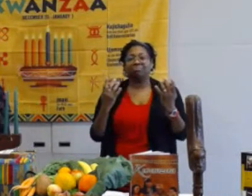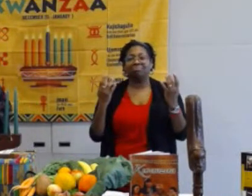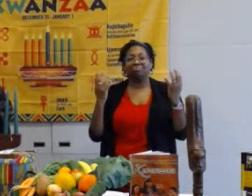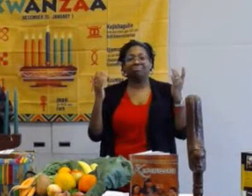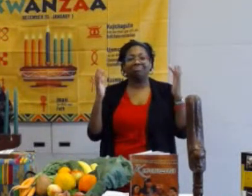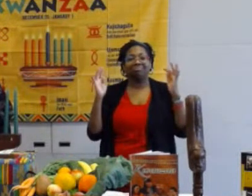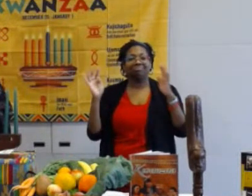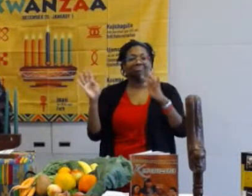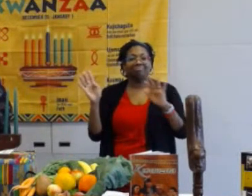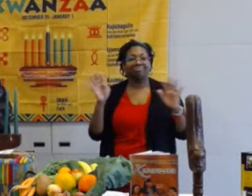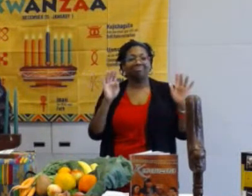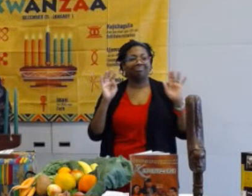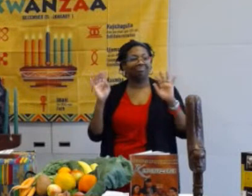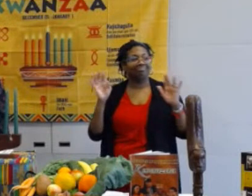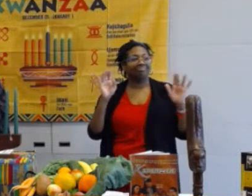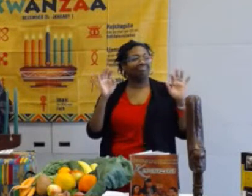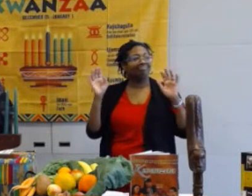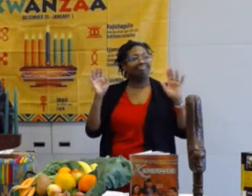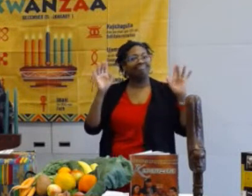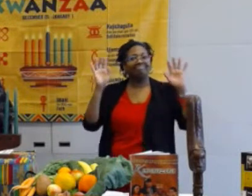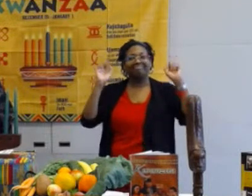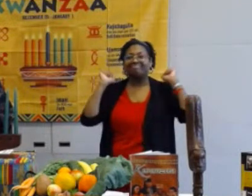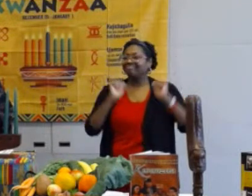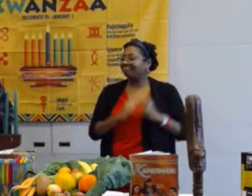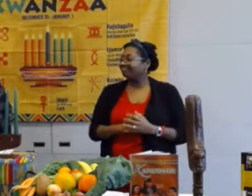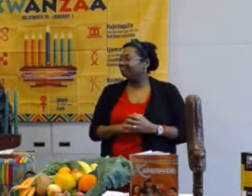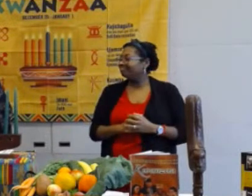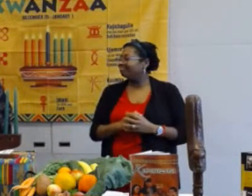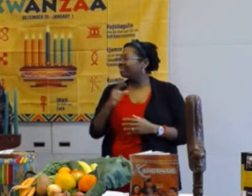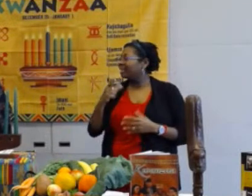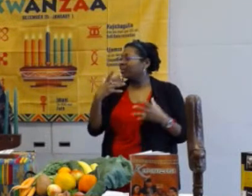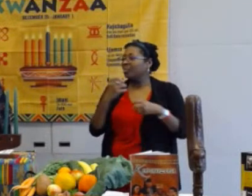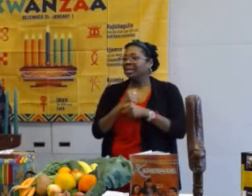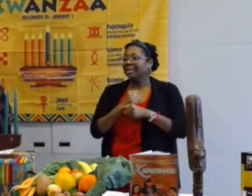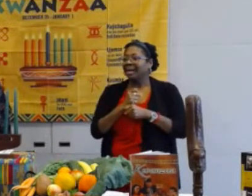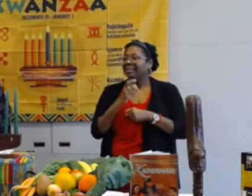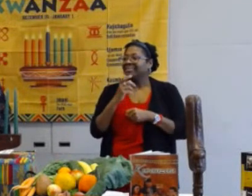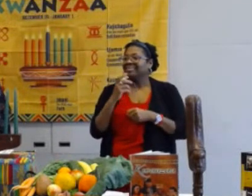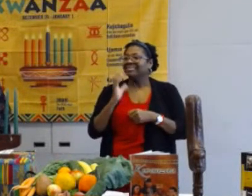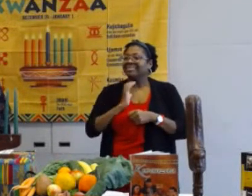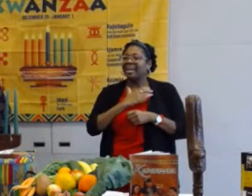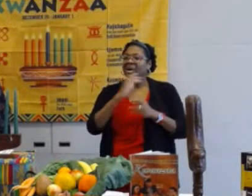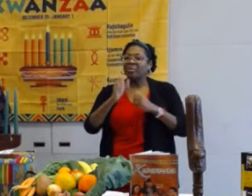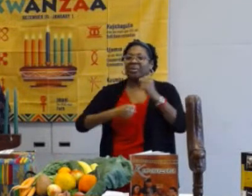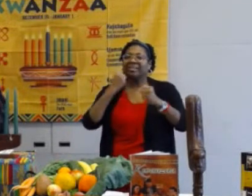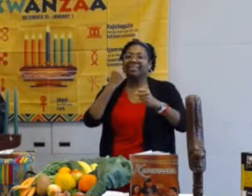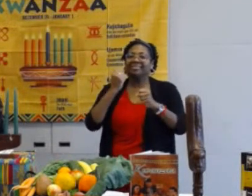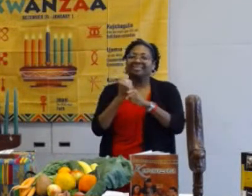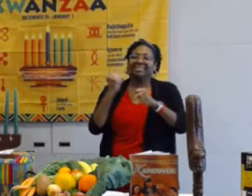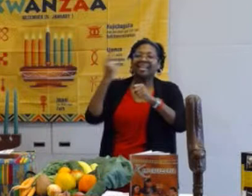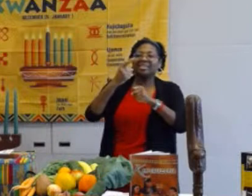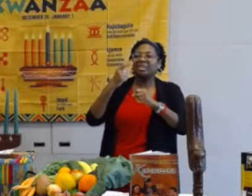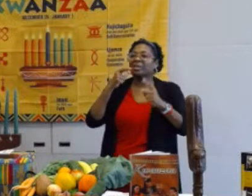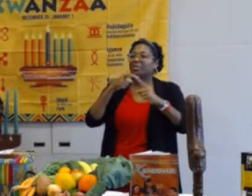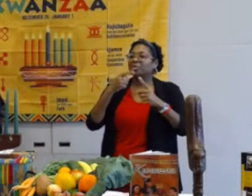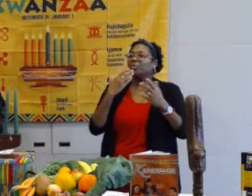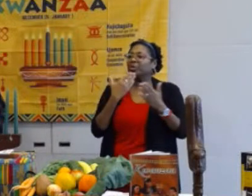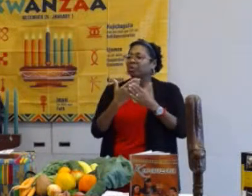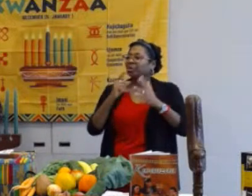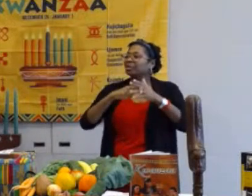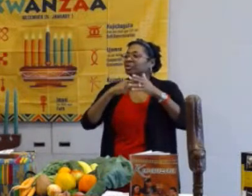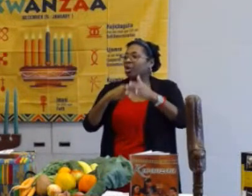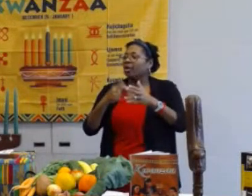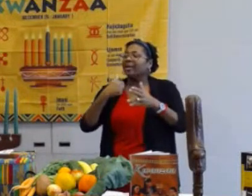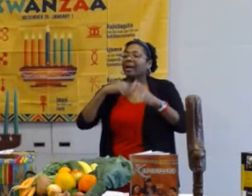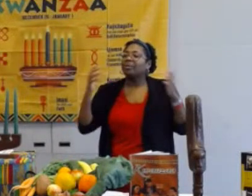are glowing, and we've gotten that year off to a great start. What I would encourage